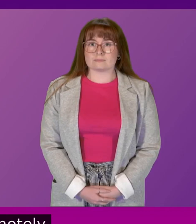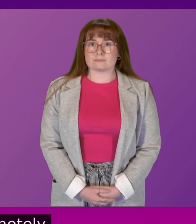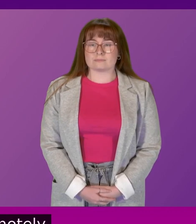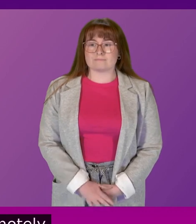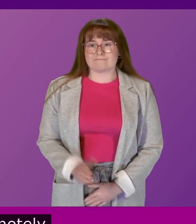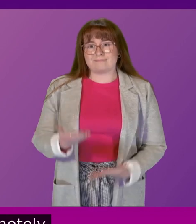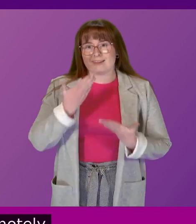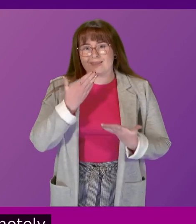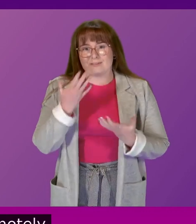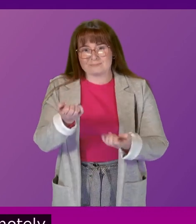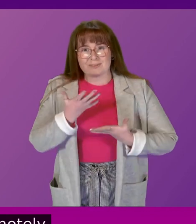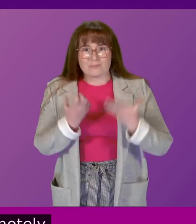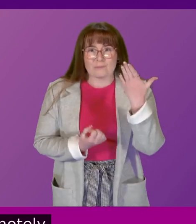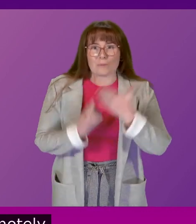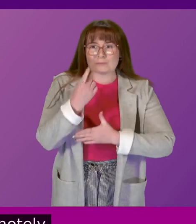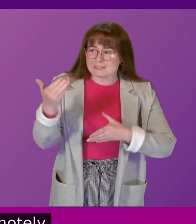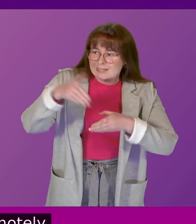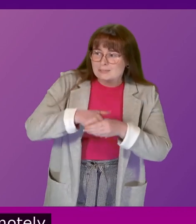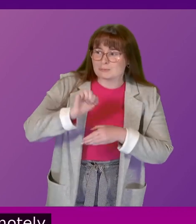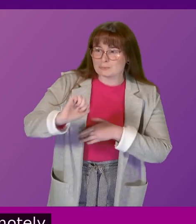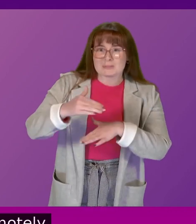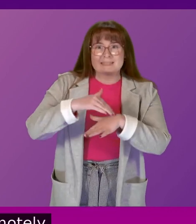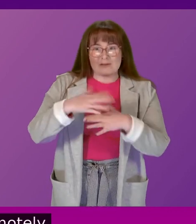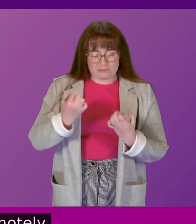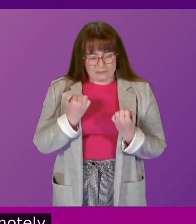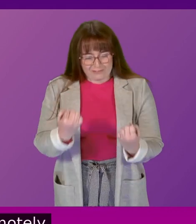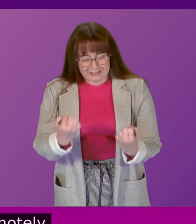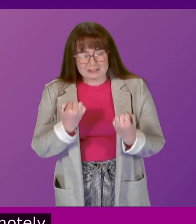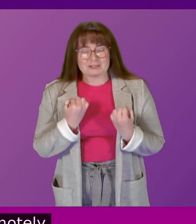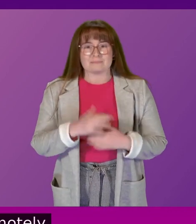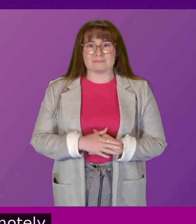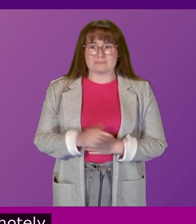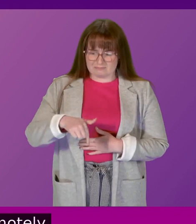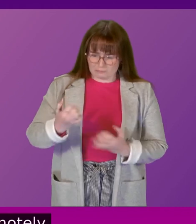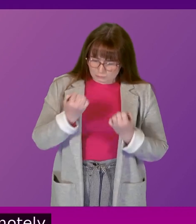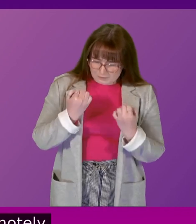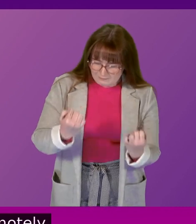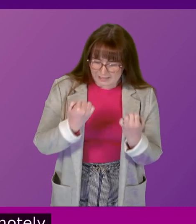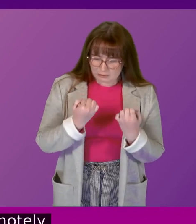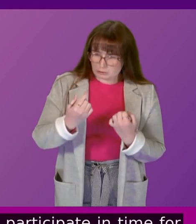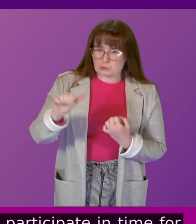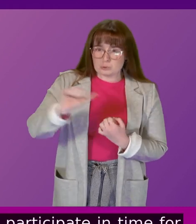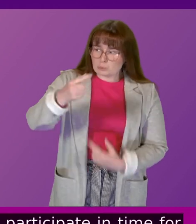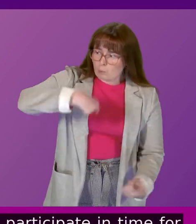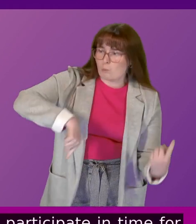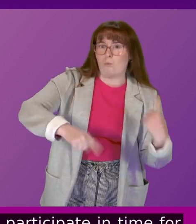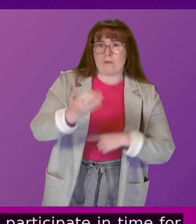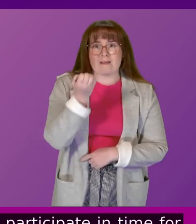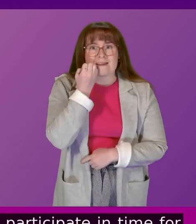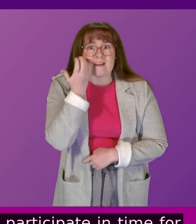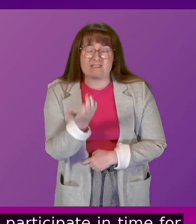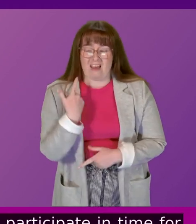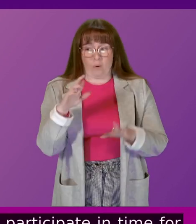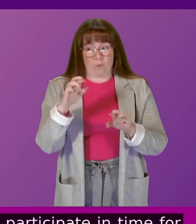Well, thank you for the opportunity to participate in Time for Reflection. And certainly reflection is, I hope,